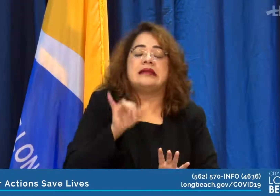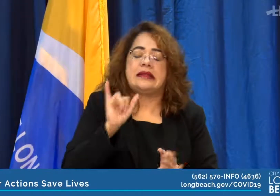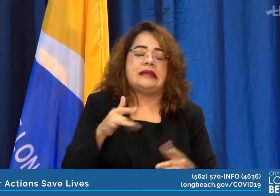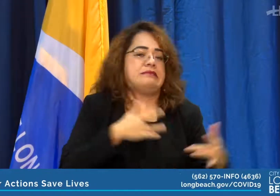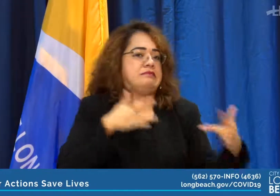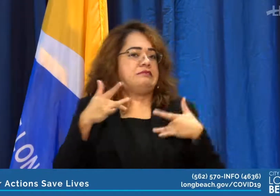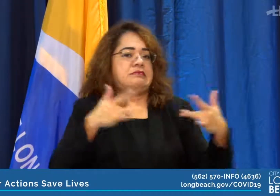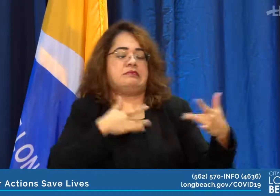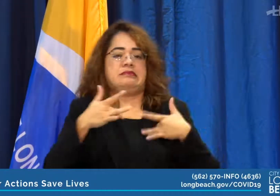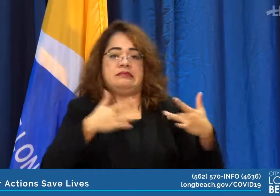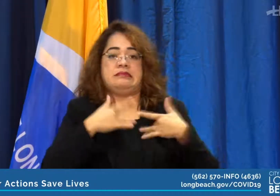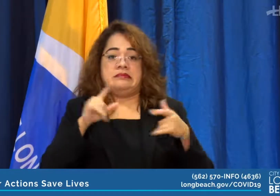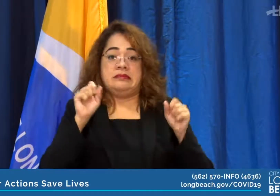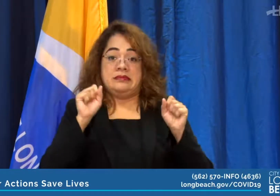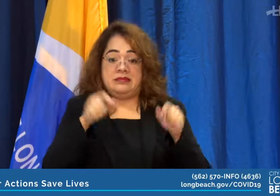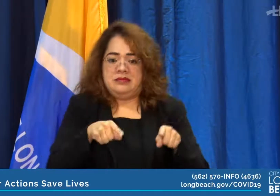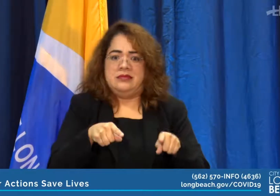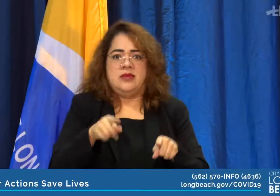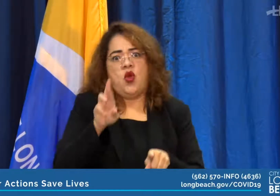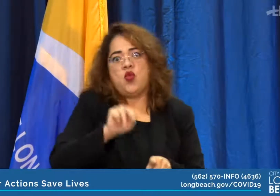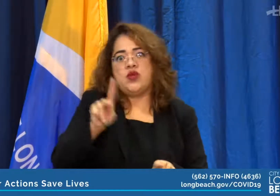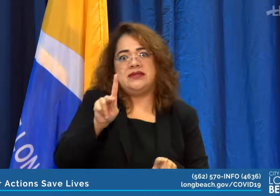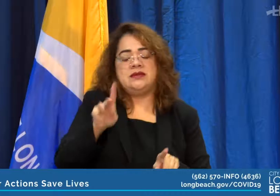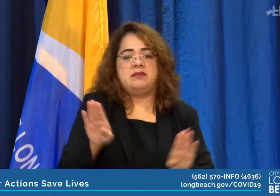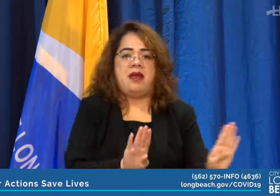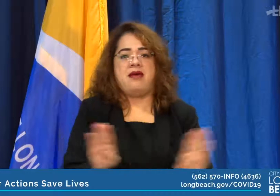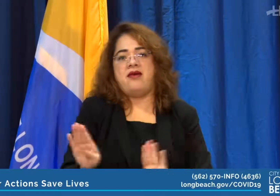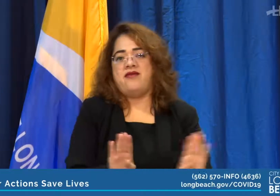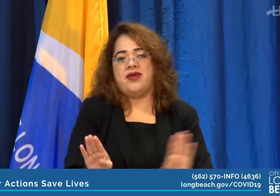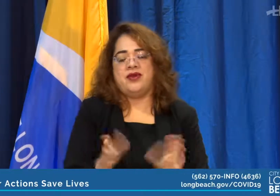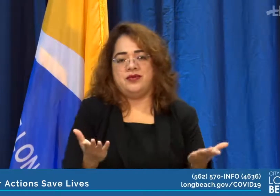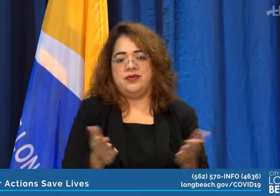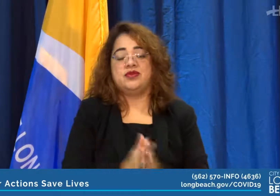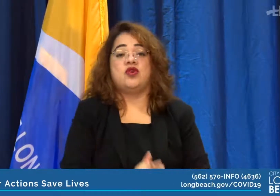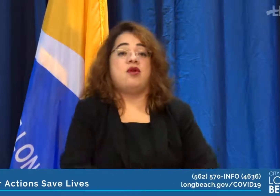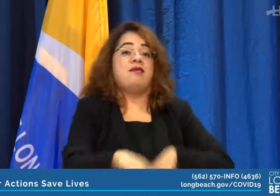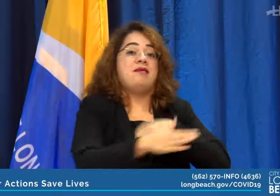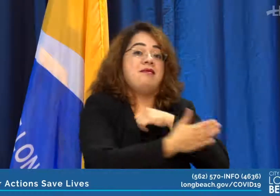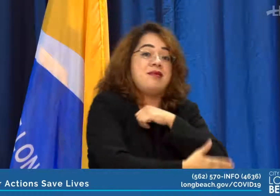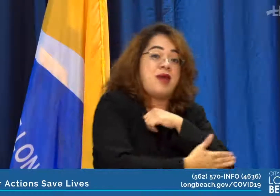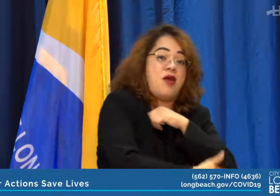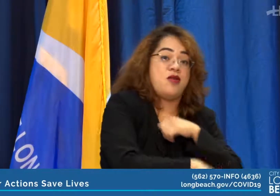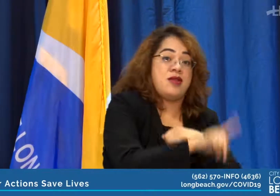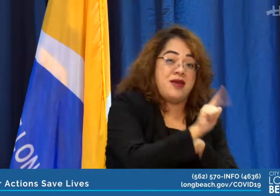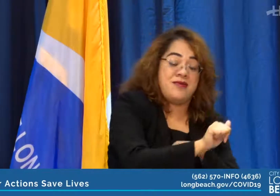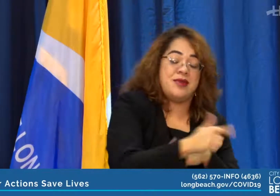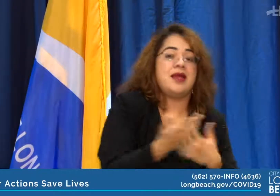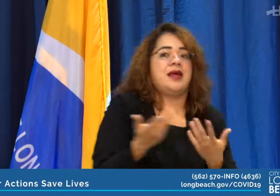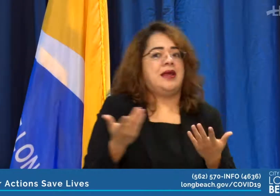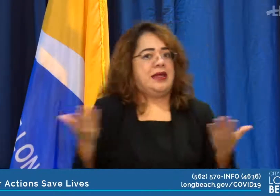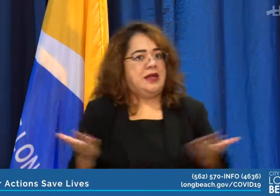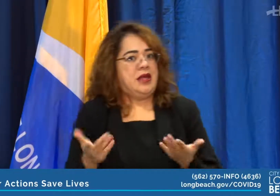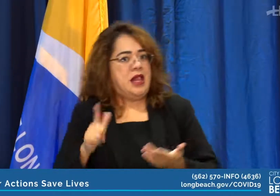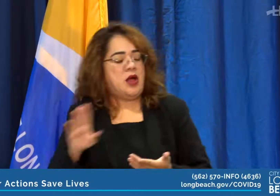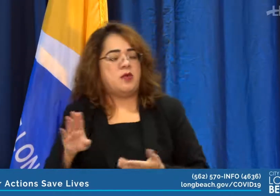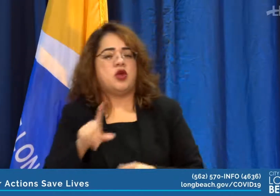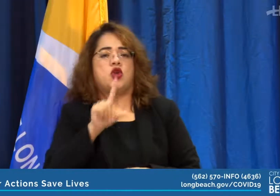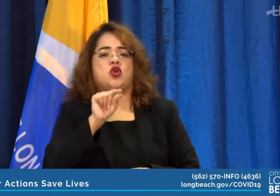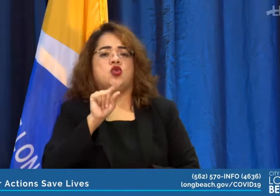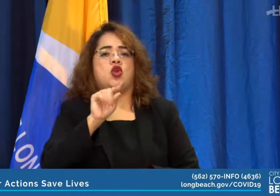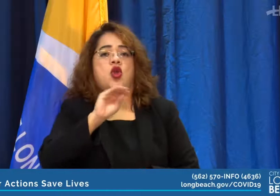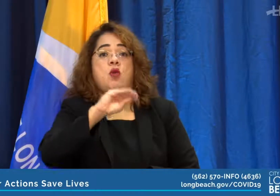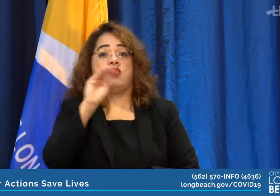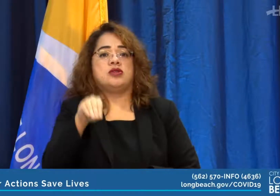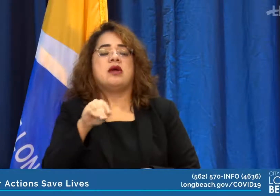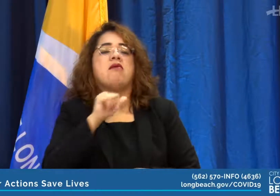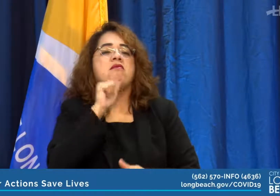concern overall. And what the county and what we've been seeing overall is that there's about a 20%